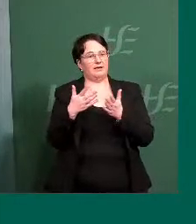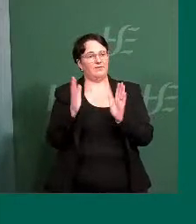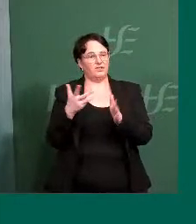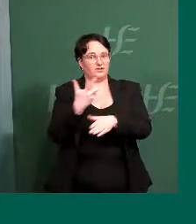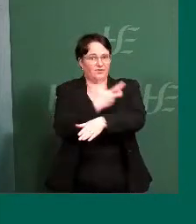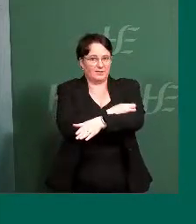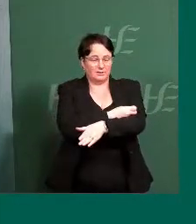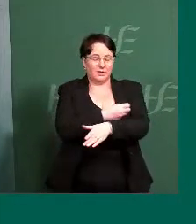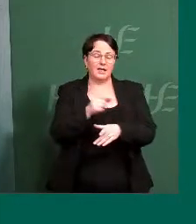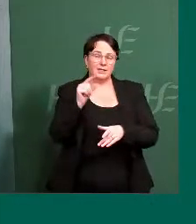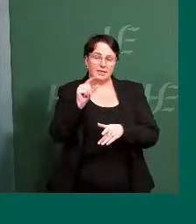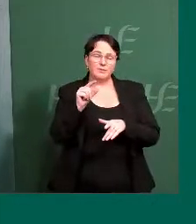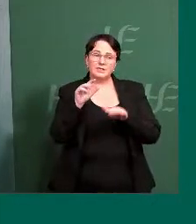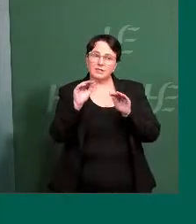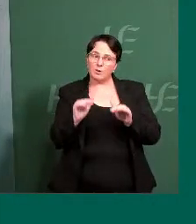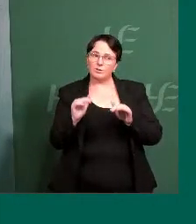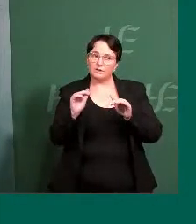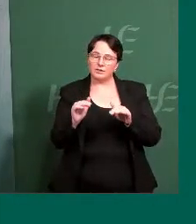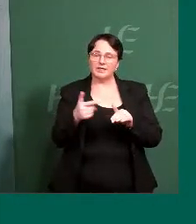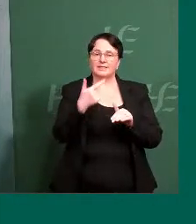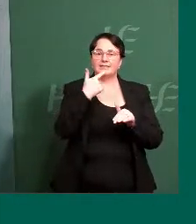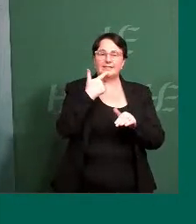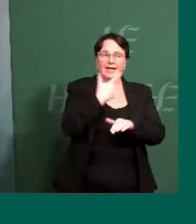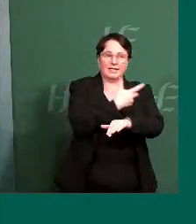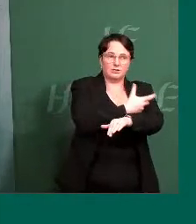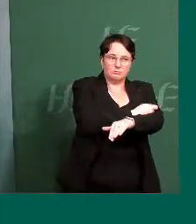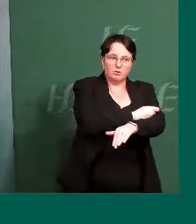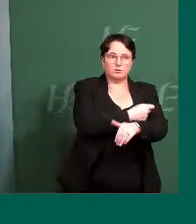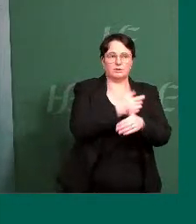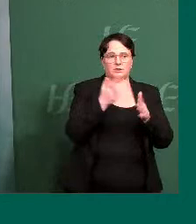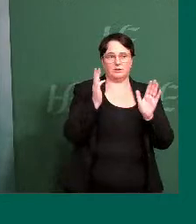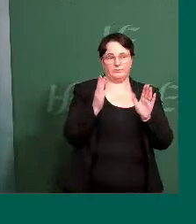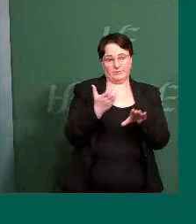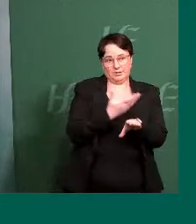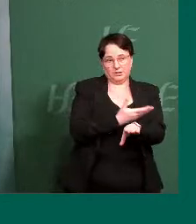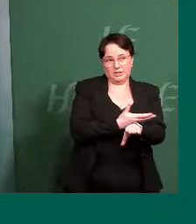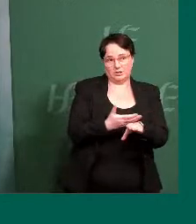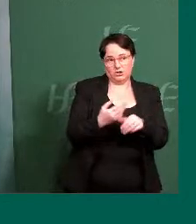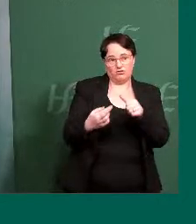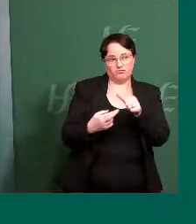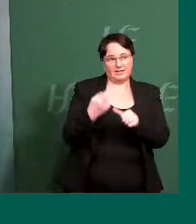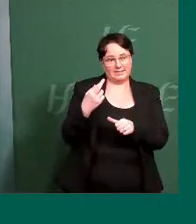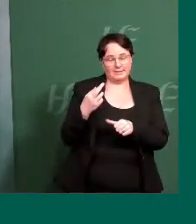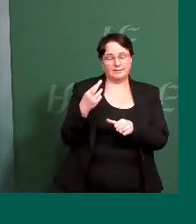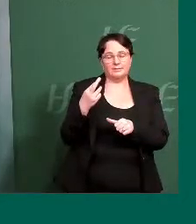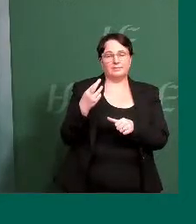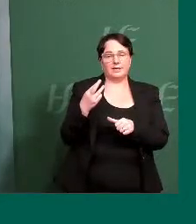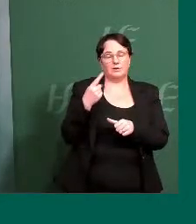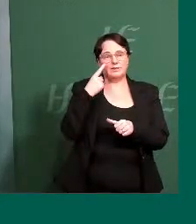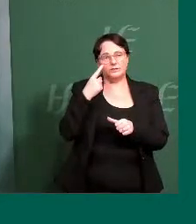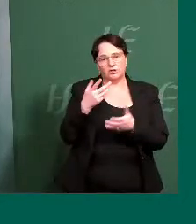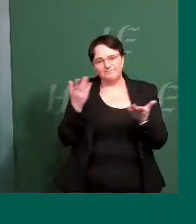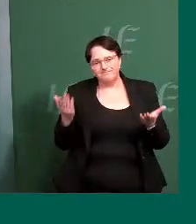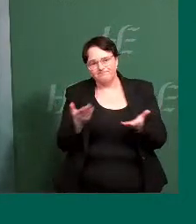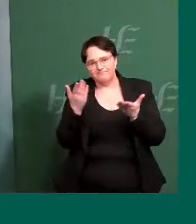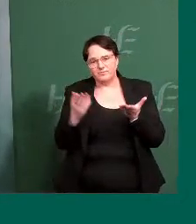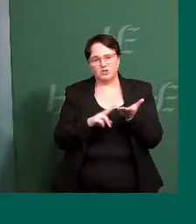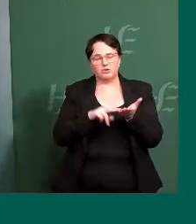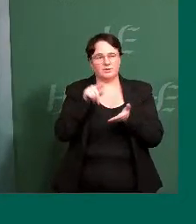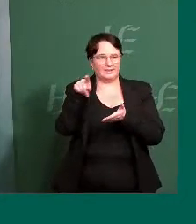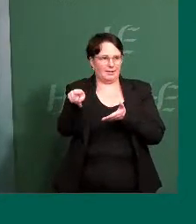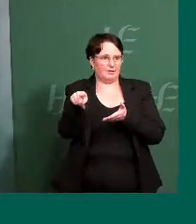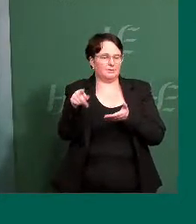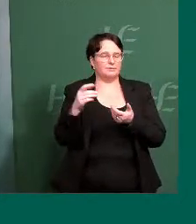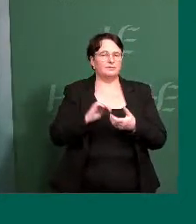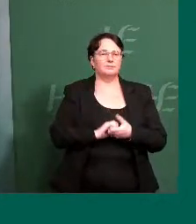slowdown in this, but the second doses have already commenced, and I'll come on to some of the initiatives we're doing there to try and encourage uptake. So overall,